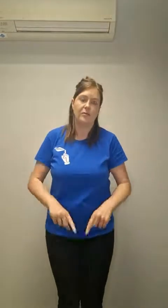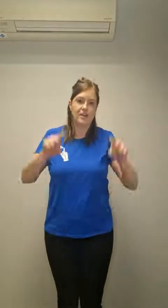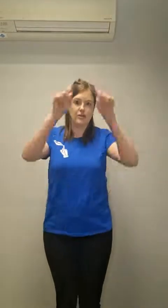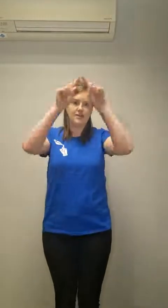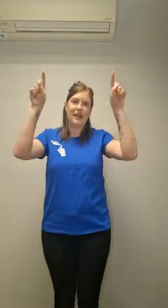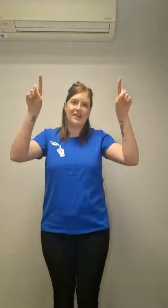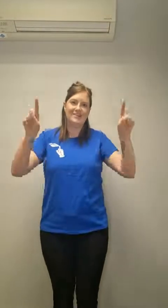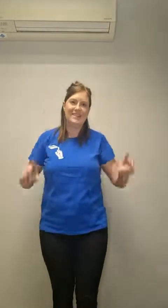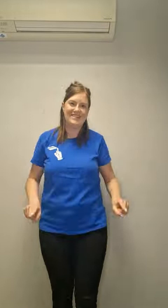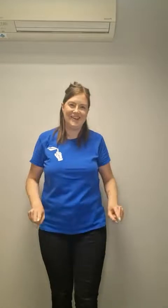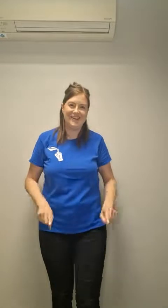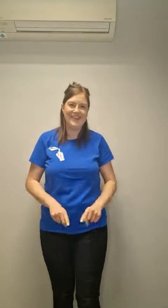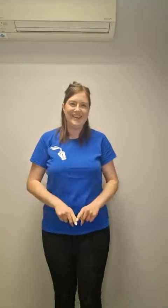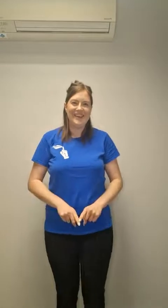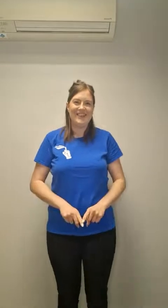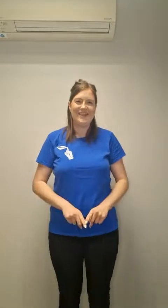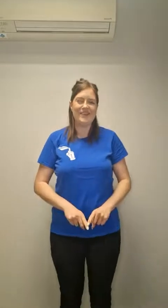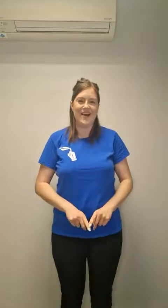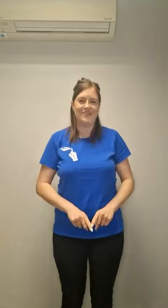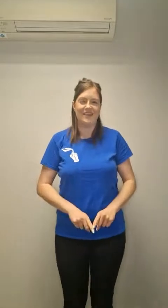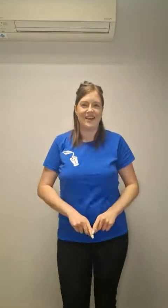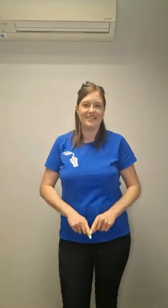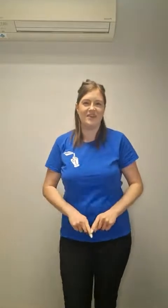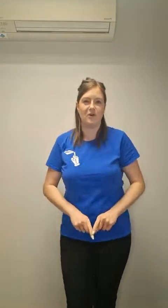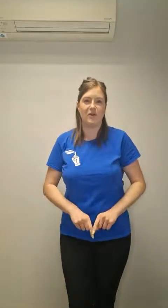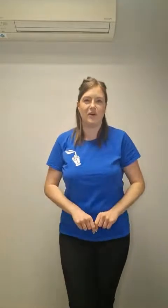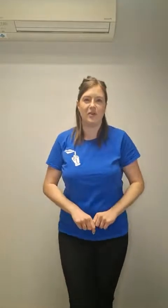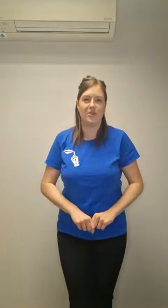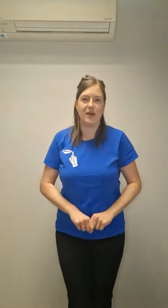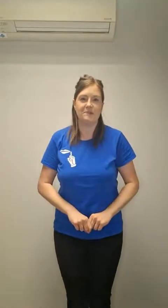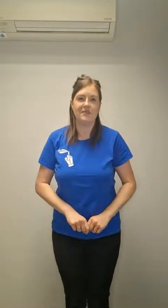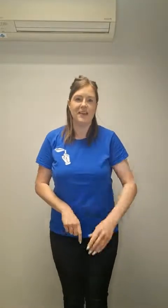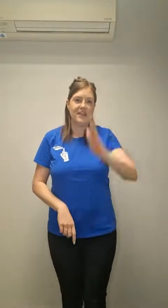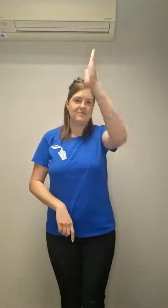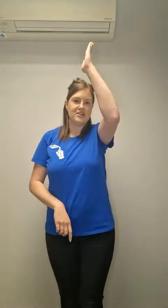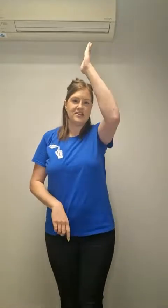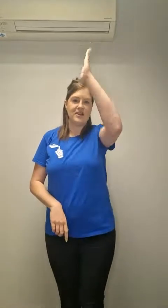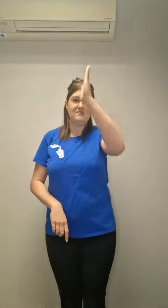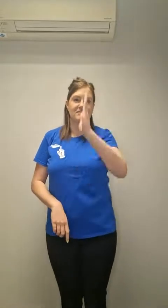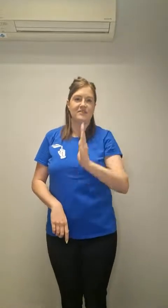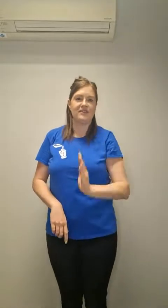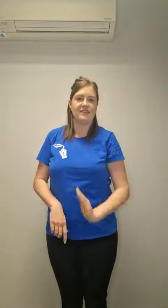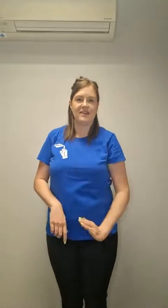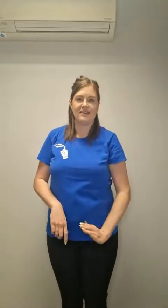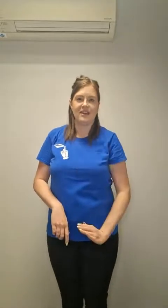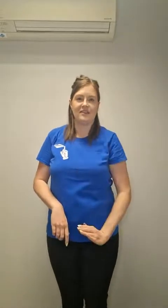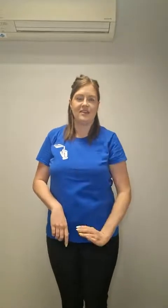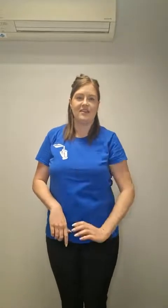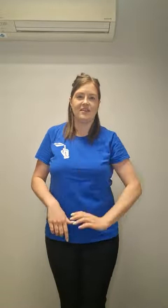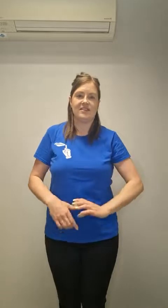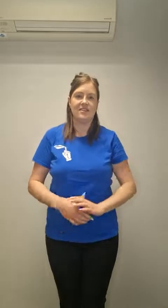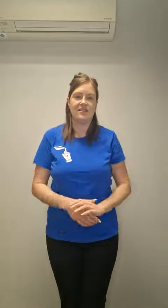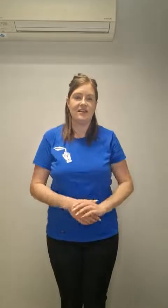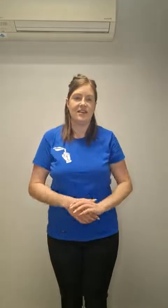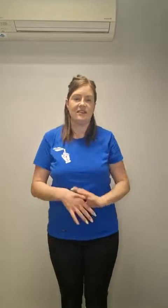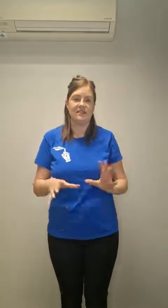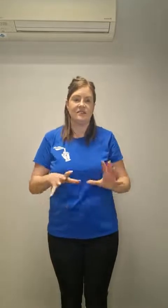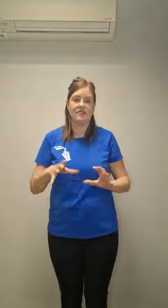your signing window that you have there. Till I've got work on the brain. Imagine that middle line down the centre there that's